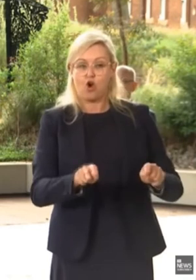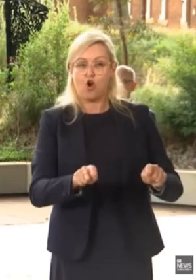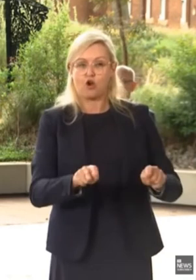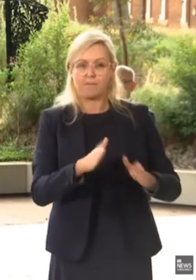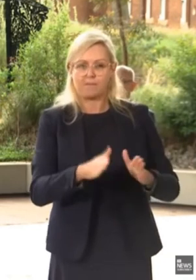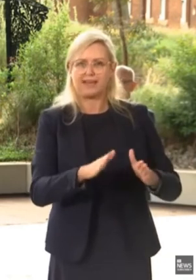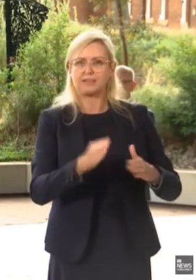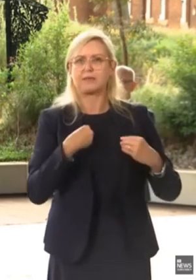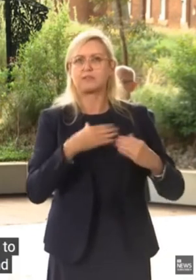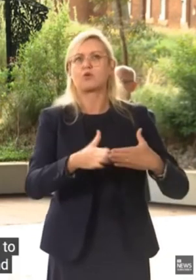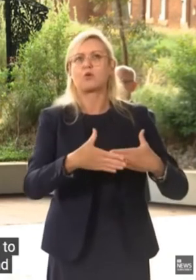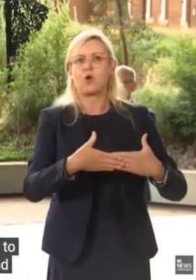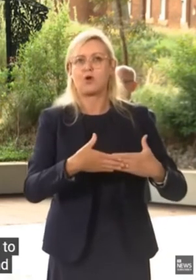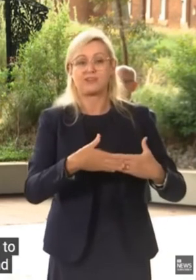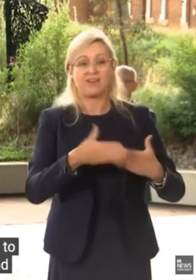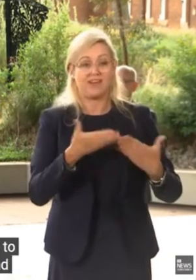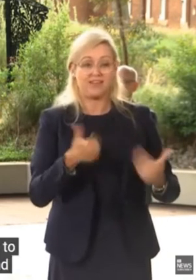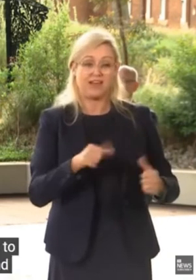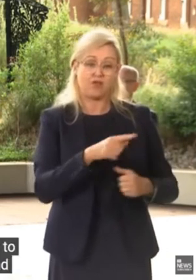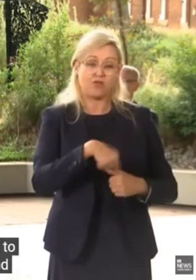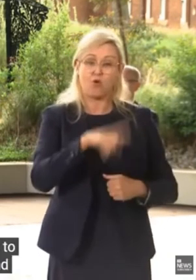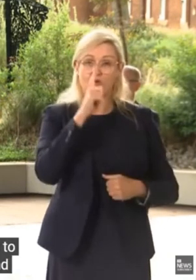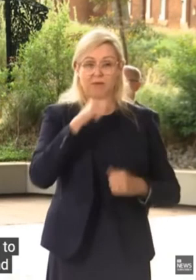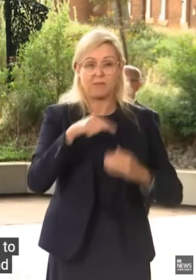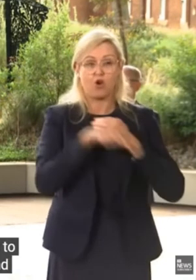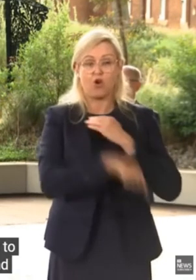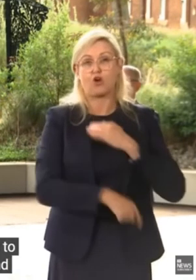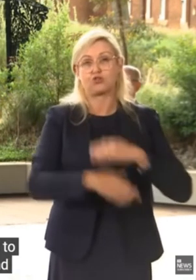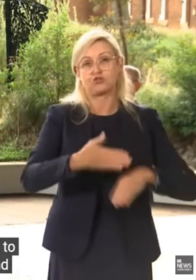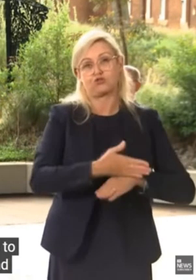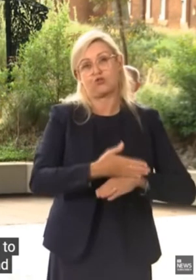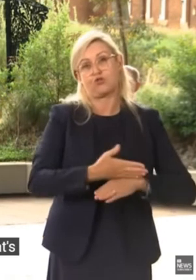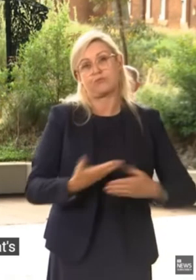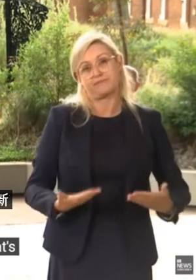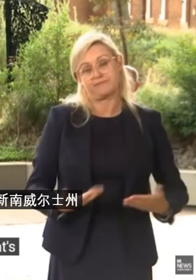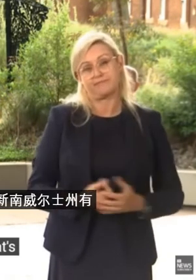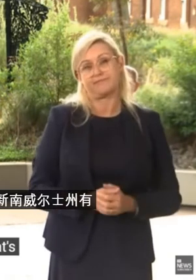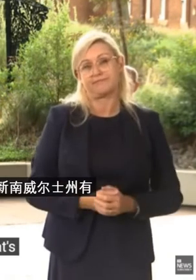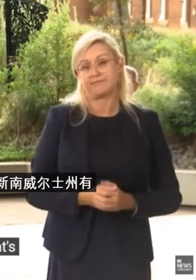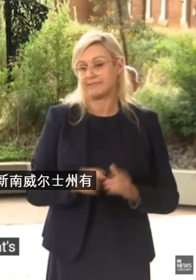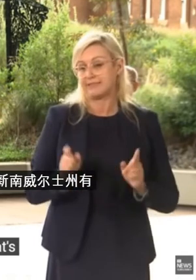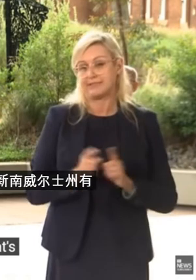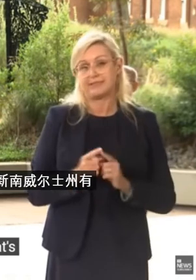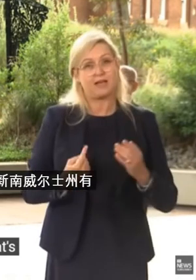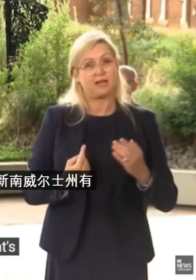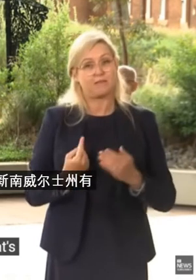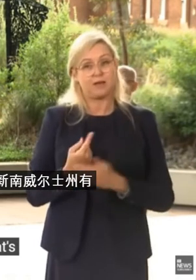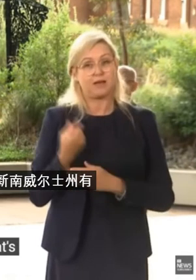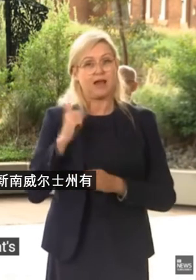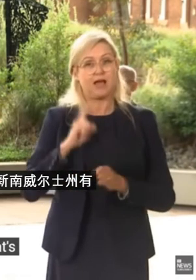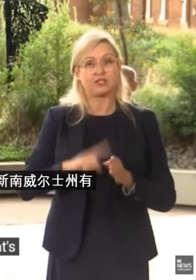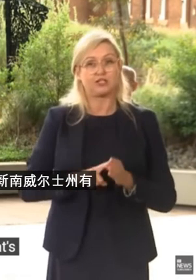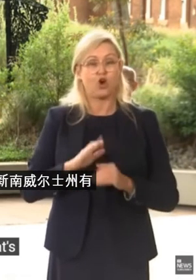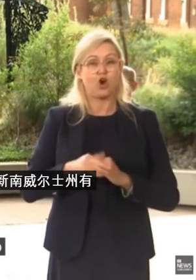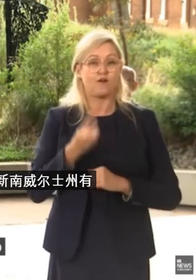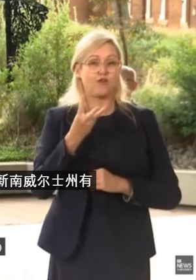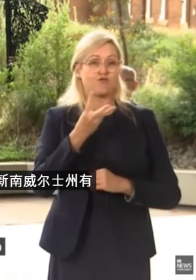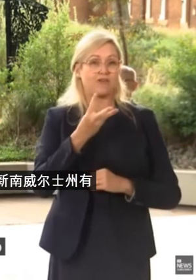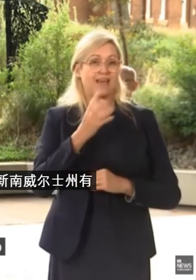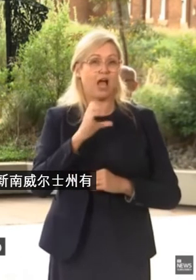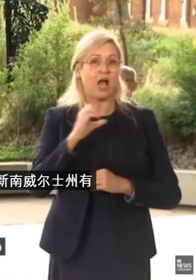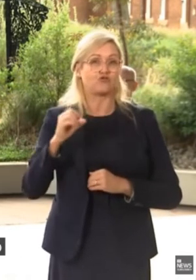provide for their families. And that's what we saw. That's what we saw last year when we had over close to 300,000